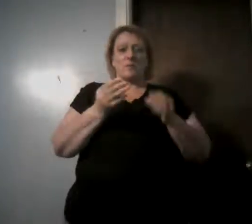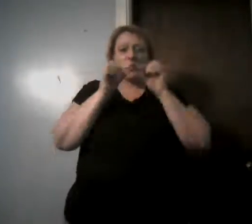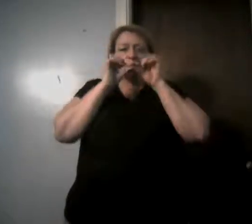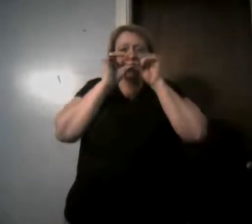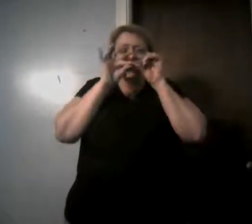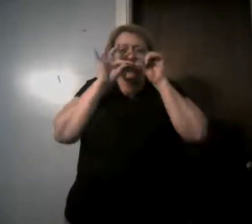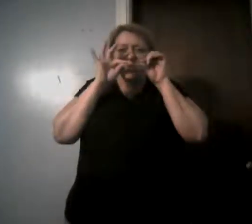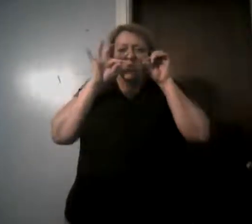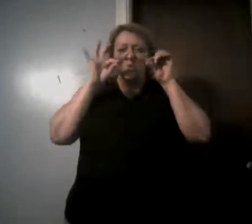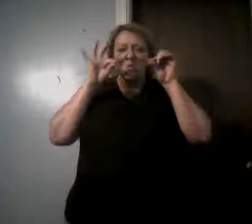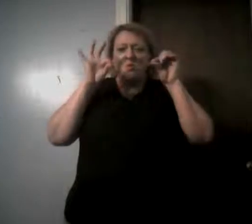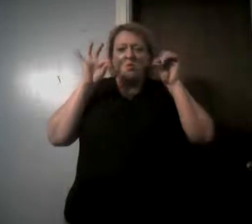fluid.